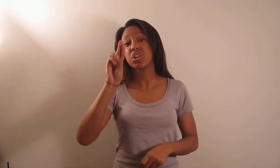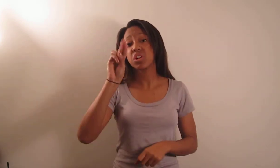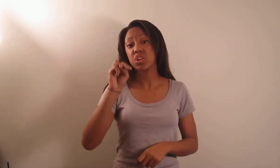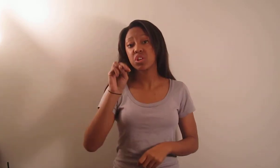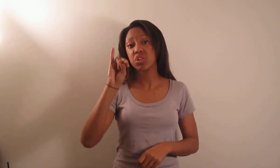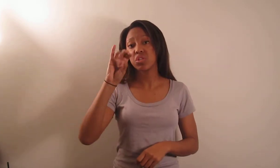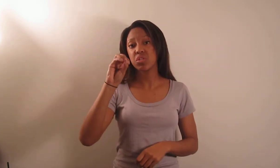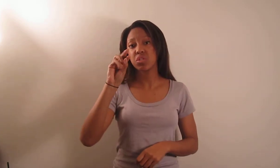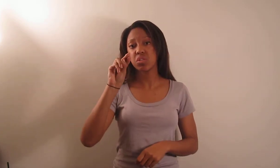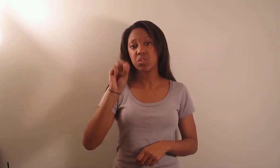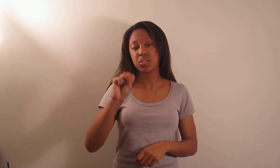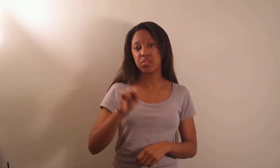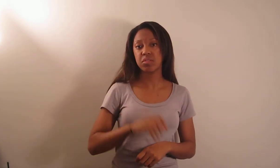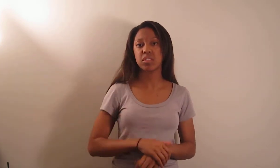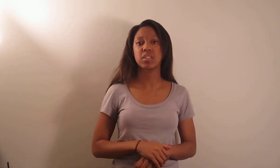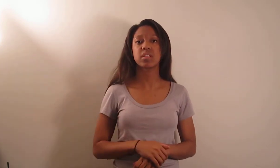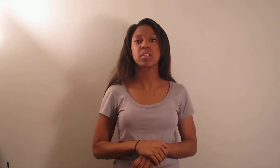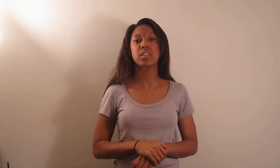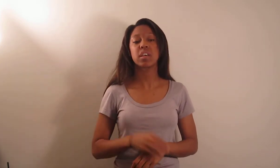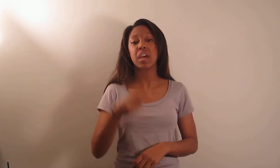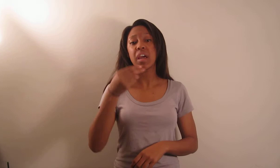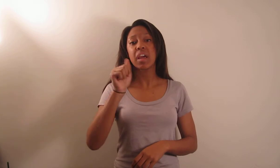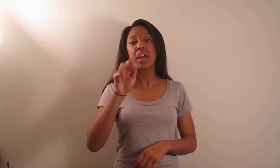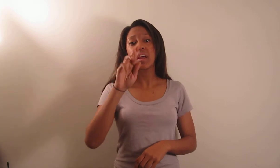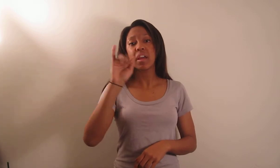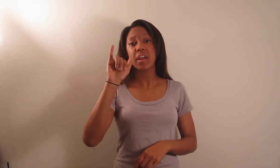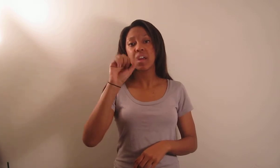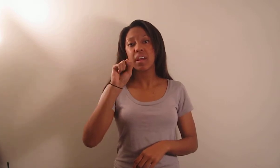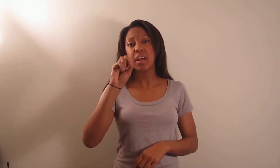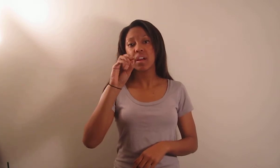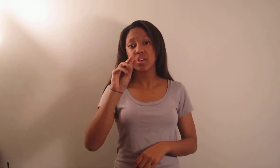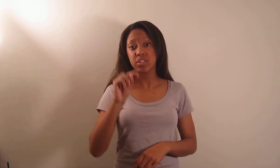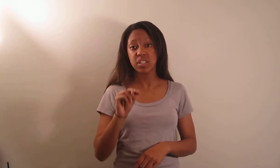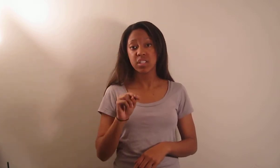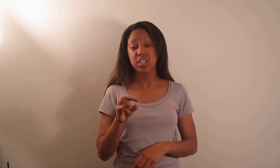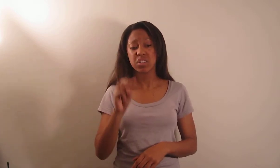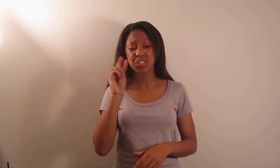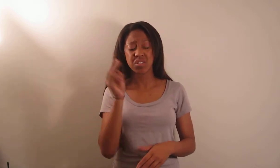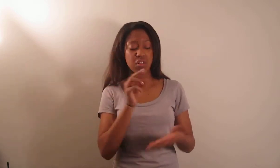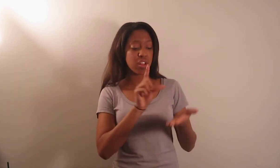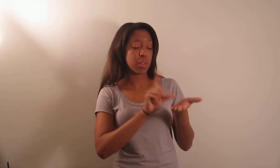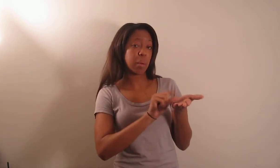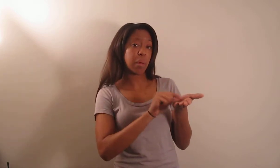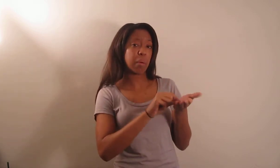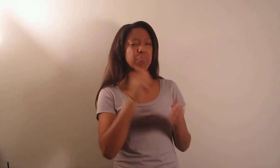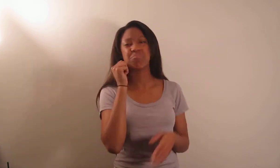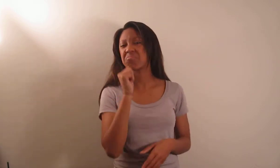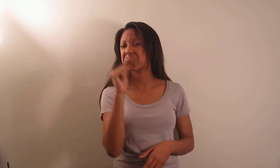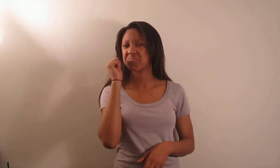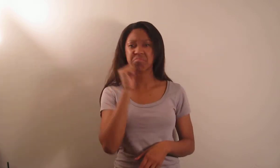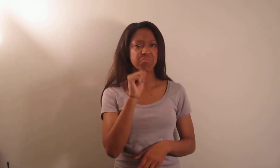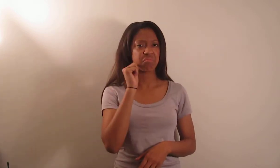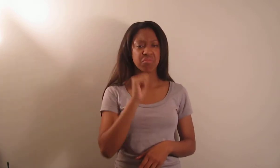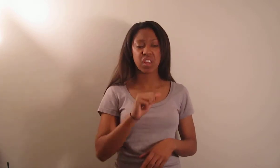Harris and Blank saw it in the papers every day and on the streets below. Workers were walking off the job by the